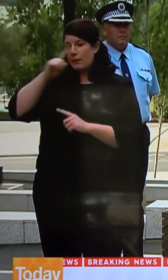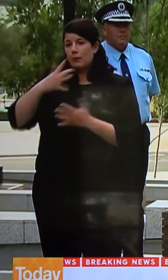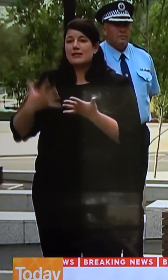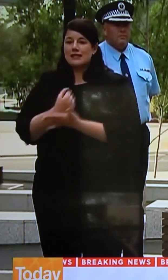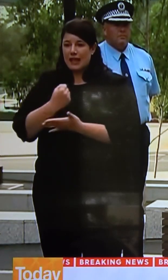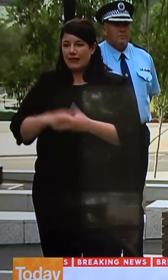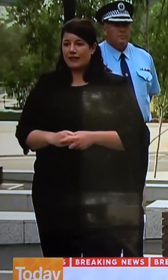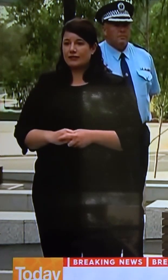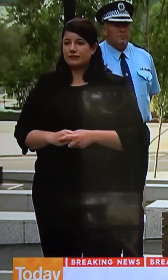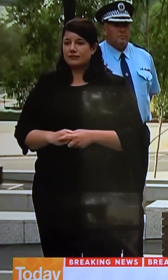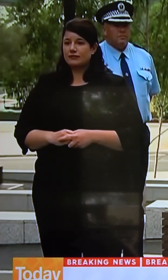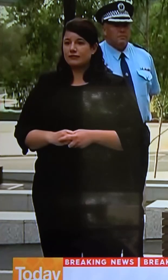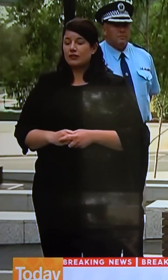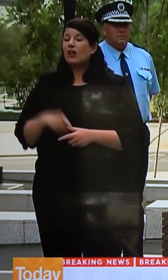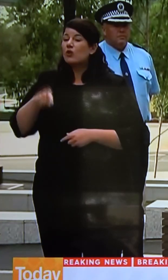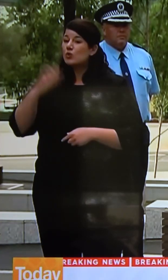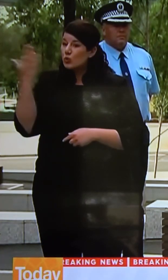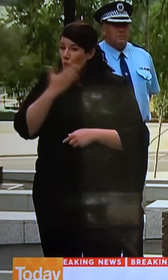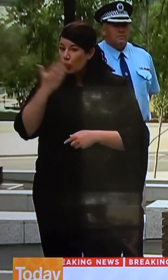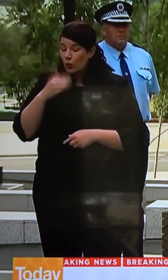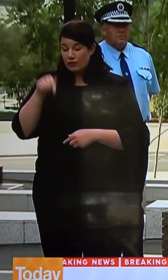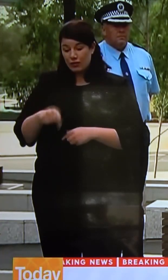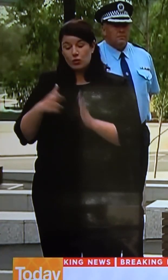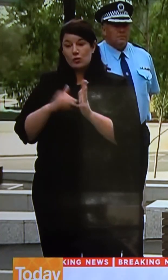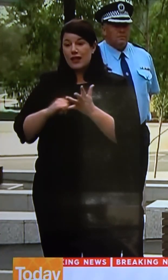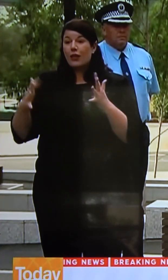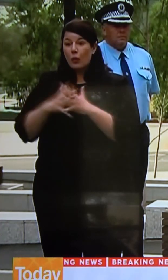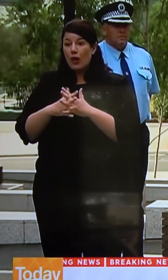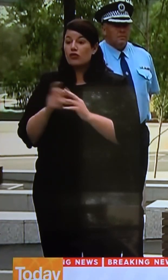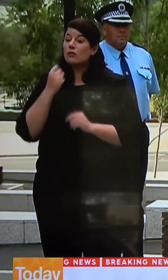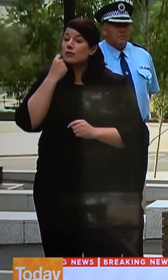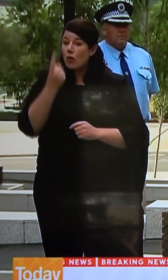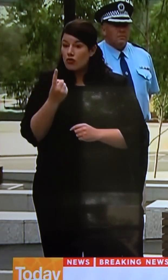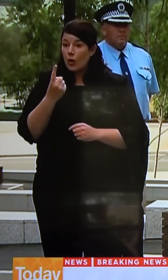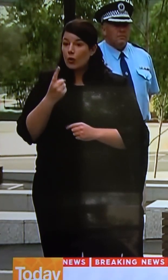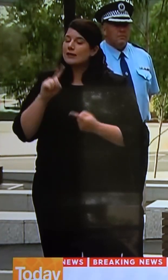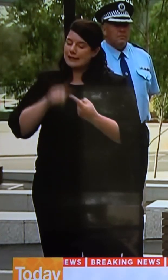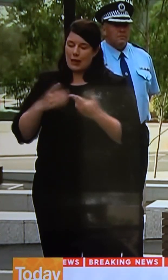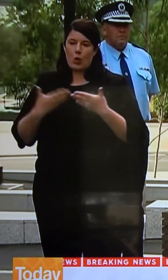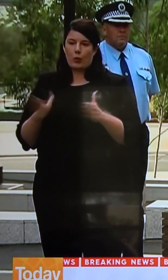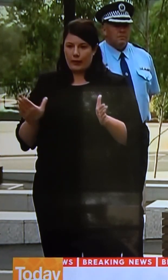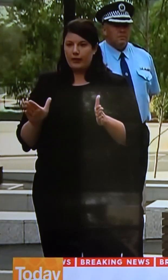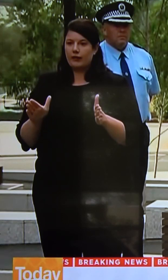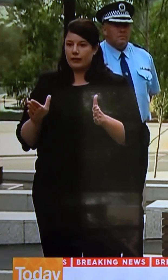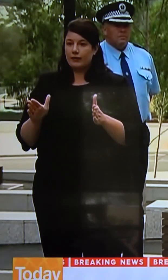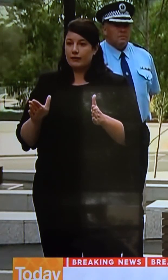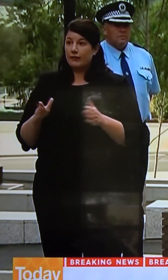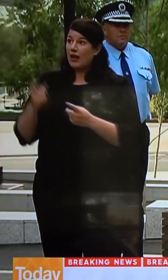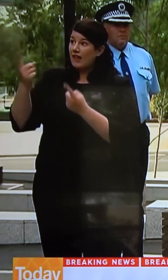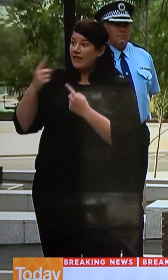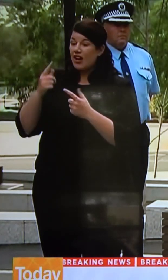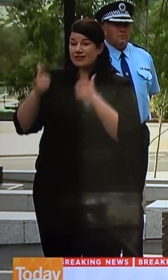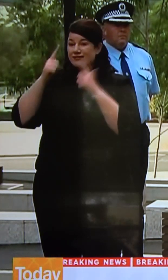In relation to schools, I want to stress that schools in New South Wales from tomorrow will remain open. The health advice has